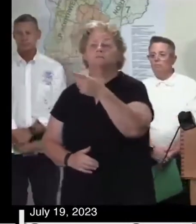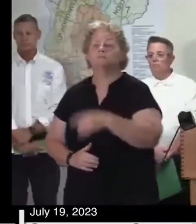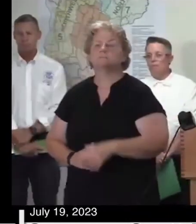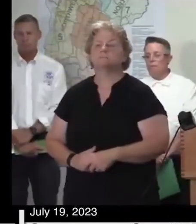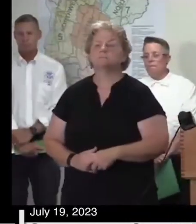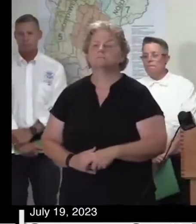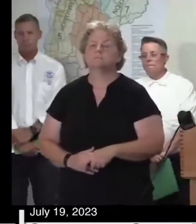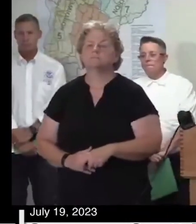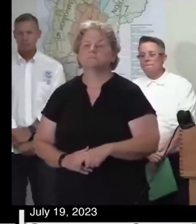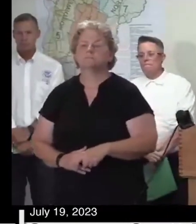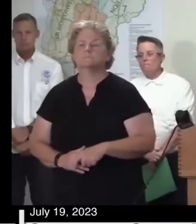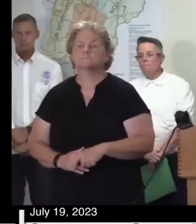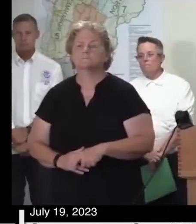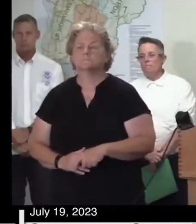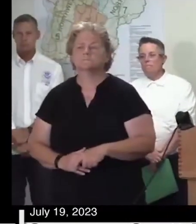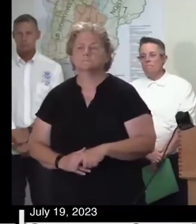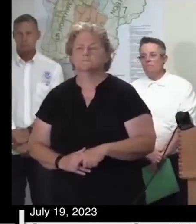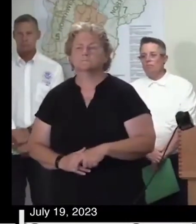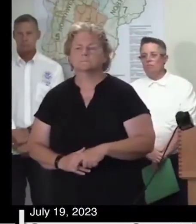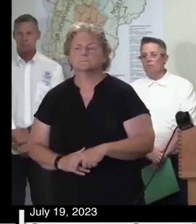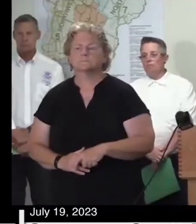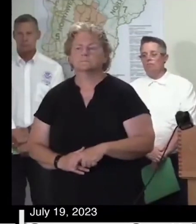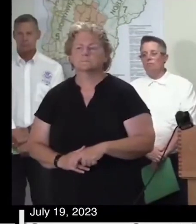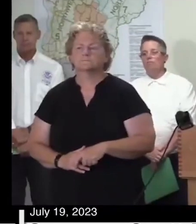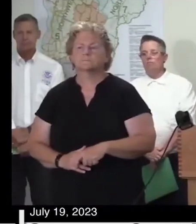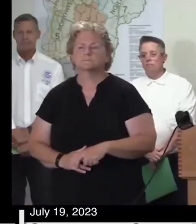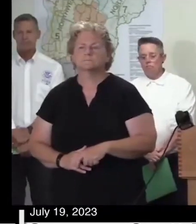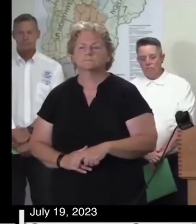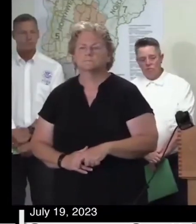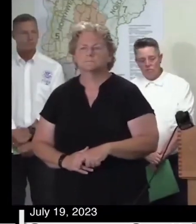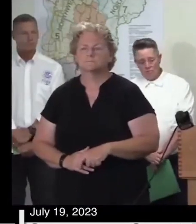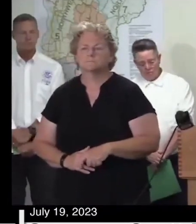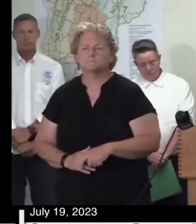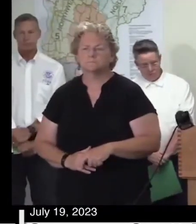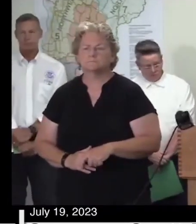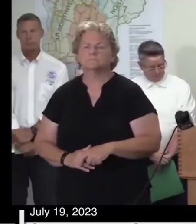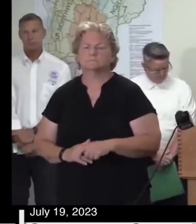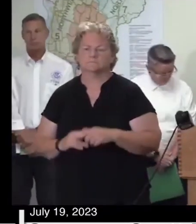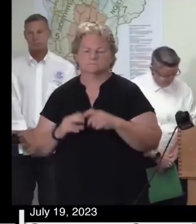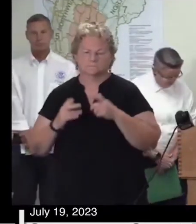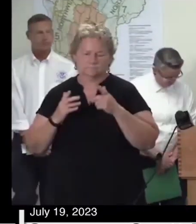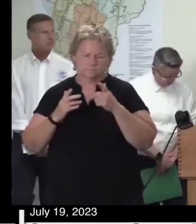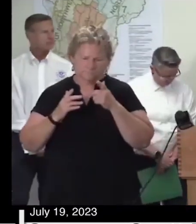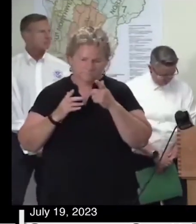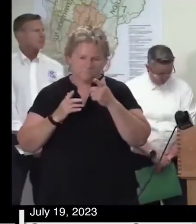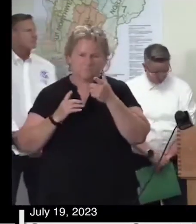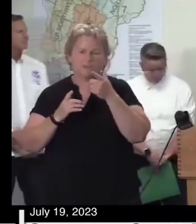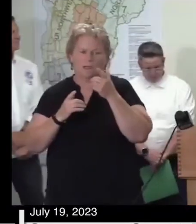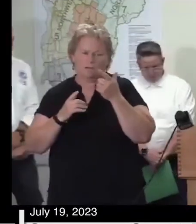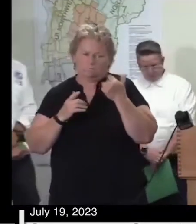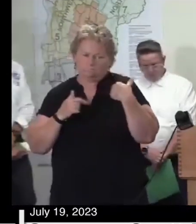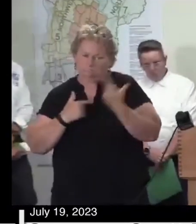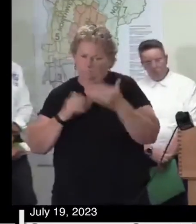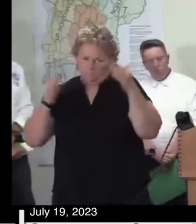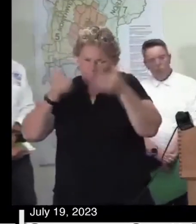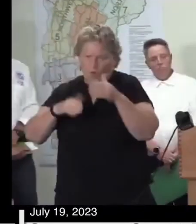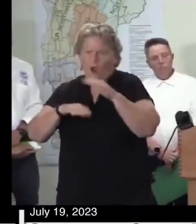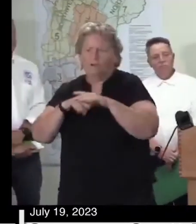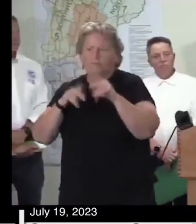there any update in terms of for the houseless population, Vermont resources for them, and how they've maybe been affected last week? Yeah, well,